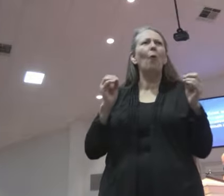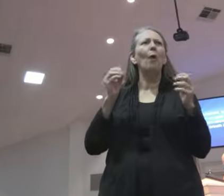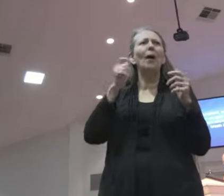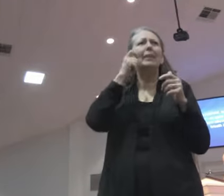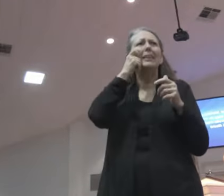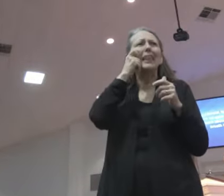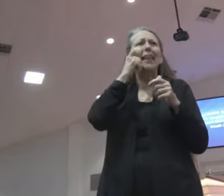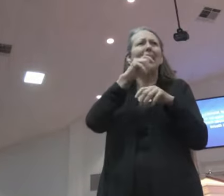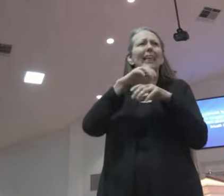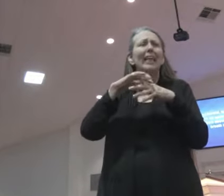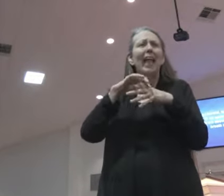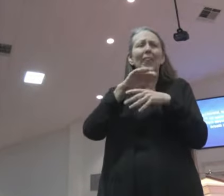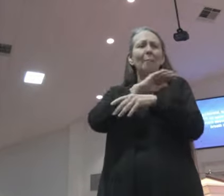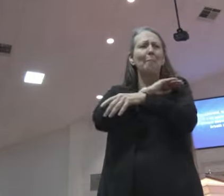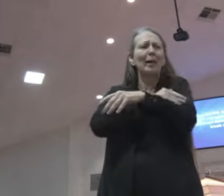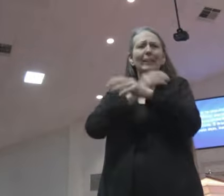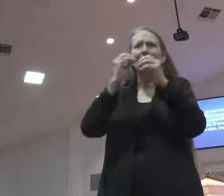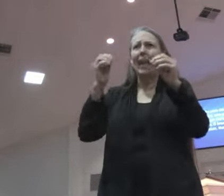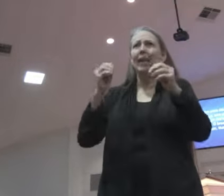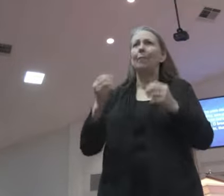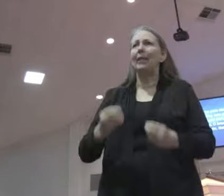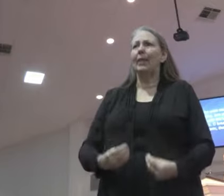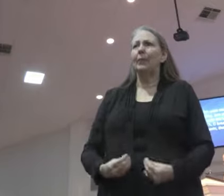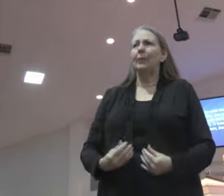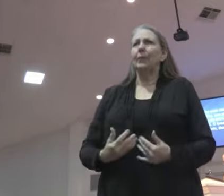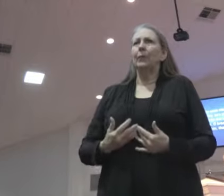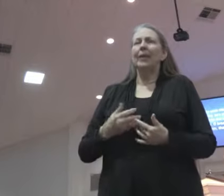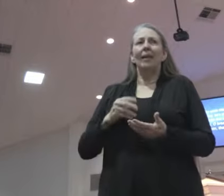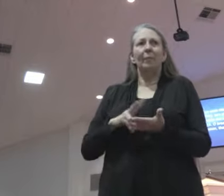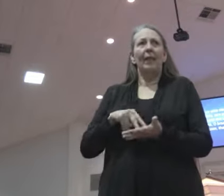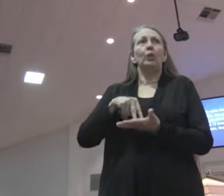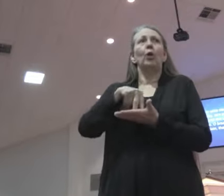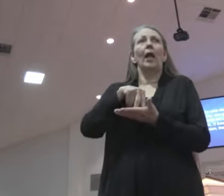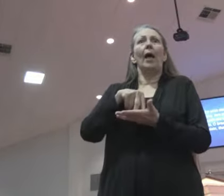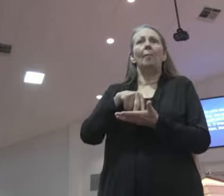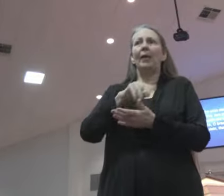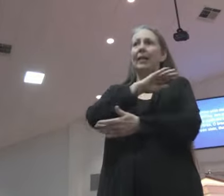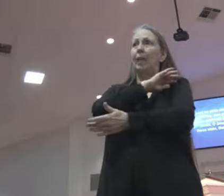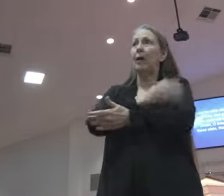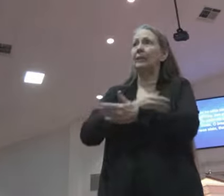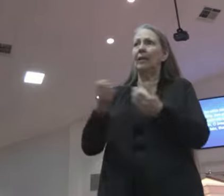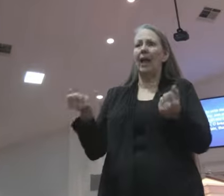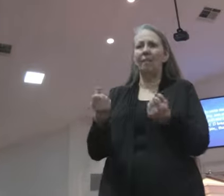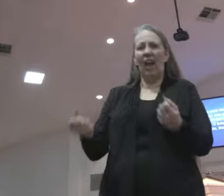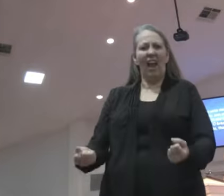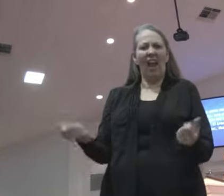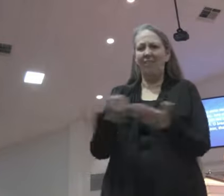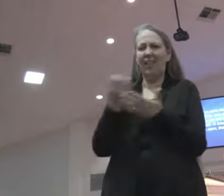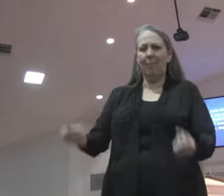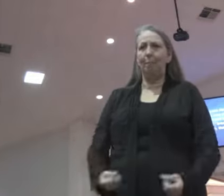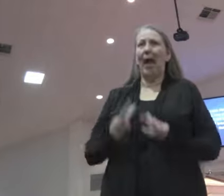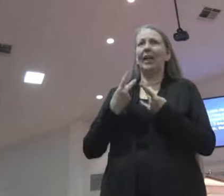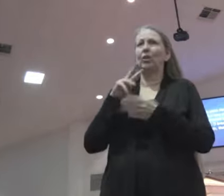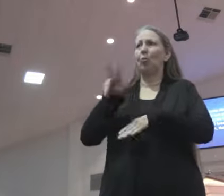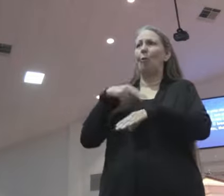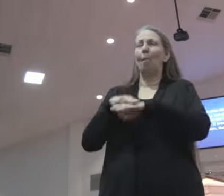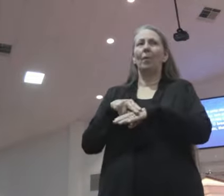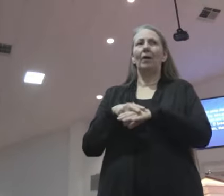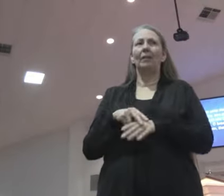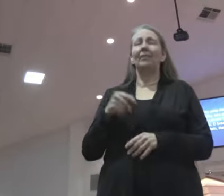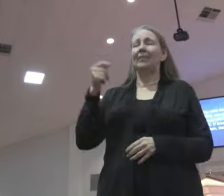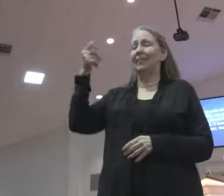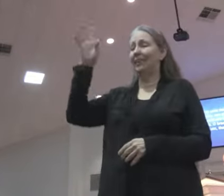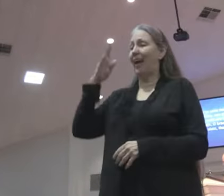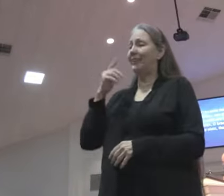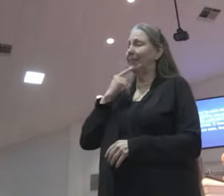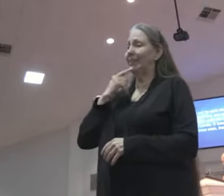there was no breath in them. Then said he unto me, prophesy unto the wind. Prophesy, son of man, and say to the wind,